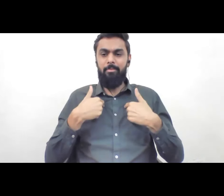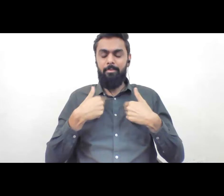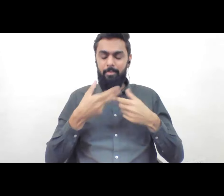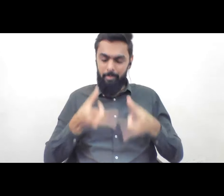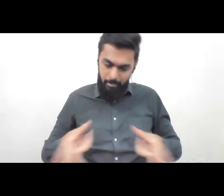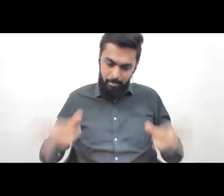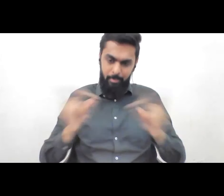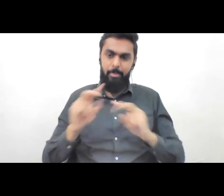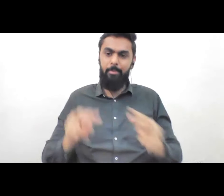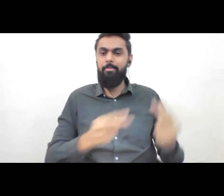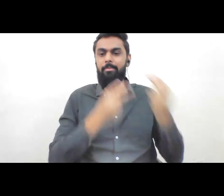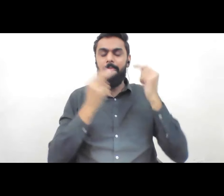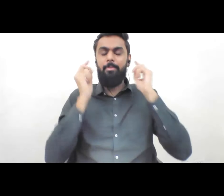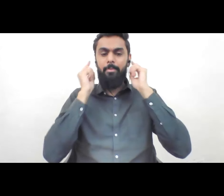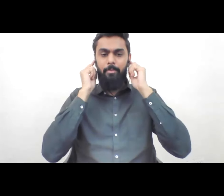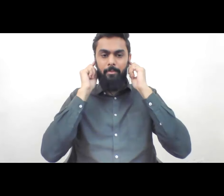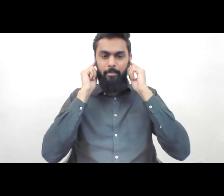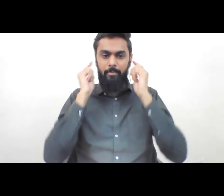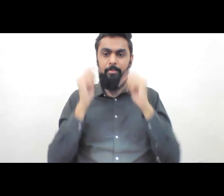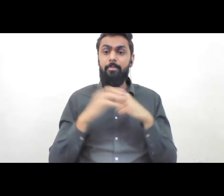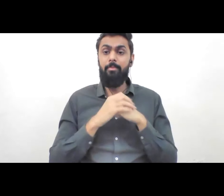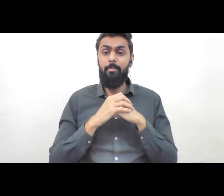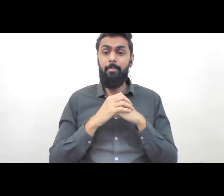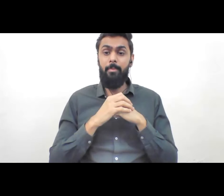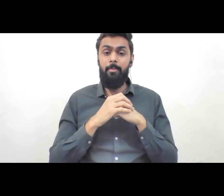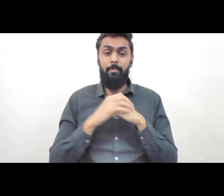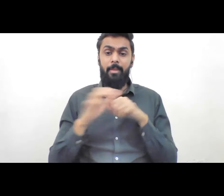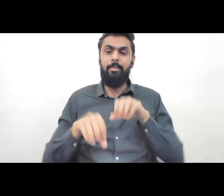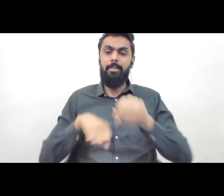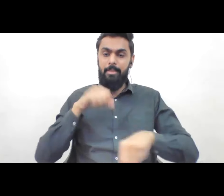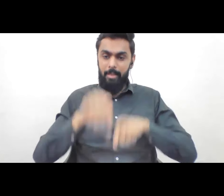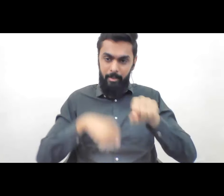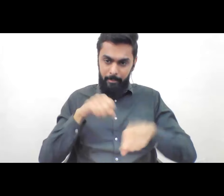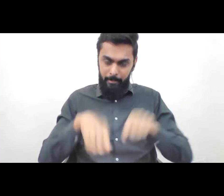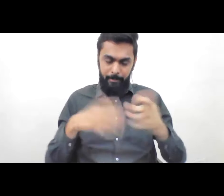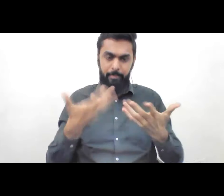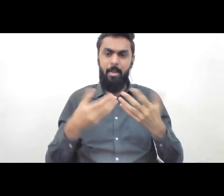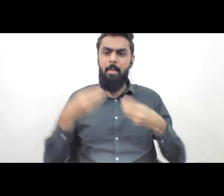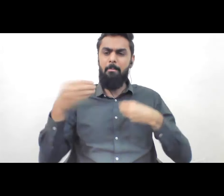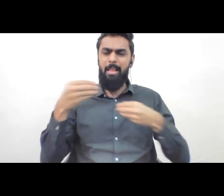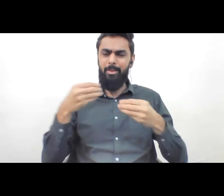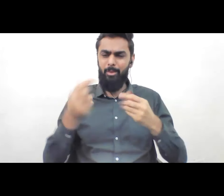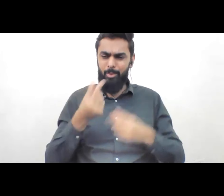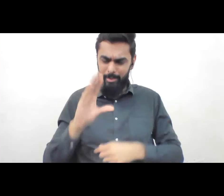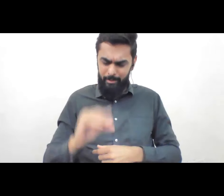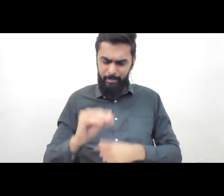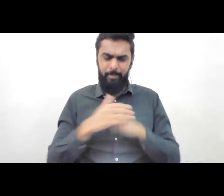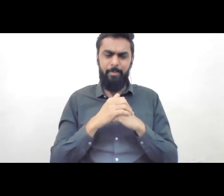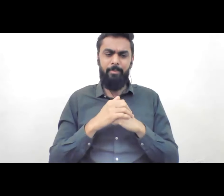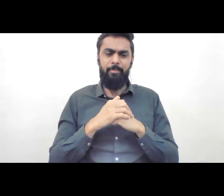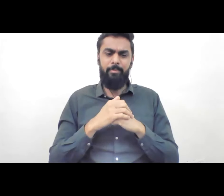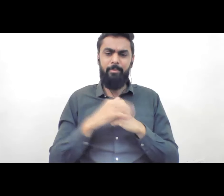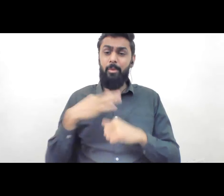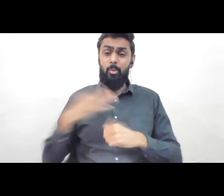on many things, whether it's, cycling, whether it's reducing plastic, whether it's buying new clothes, whether